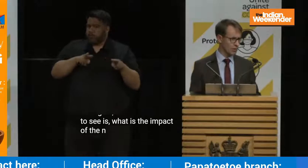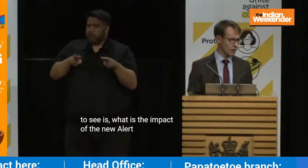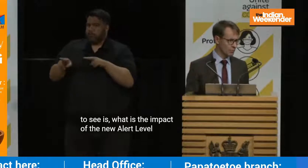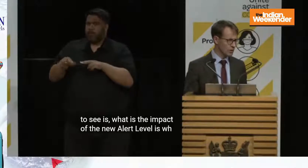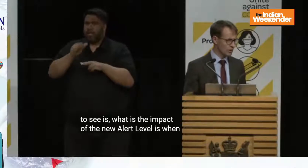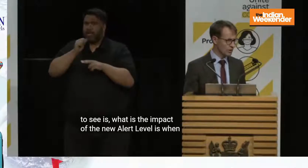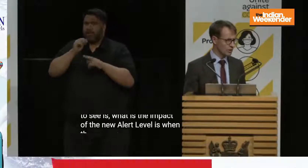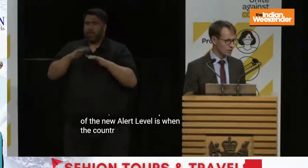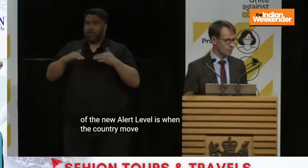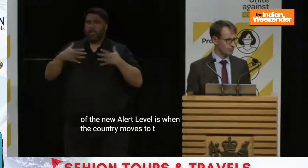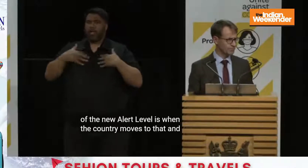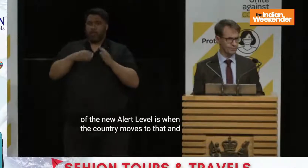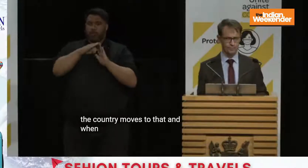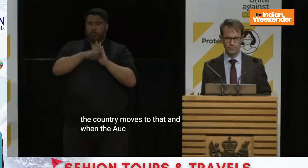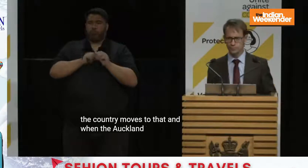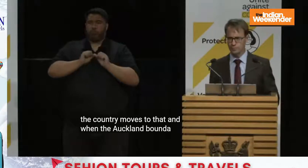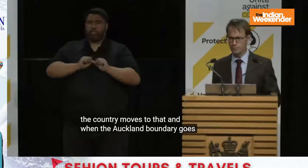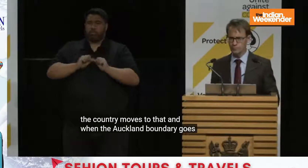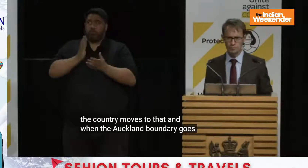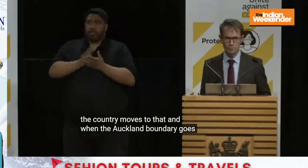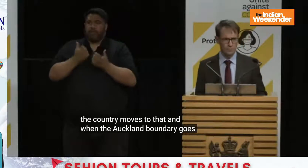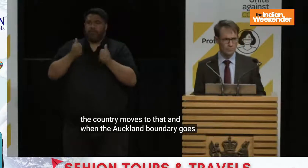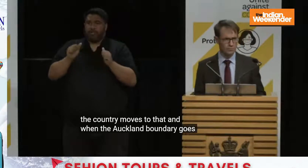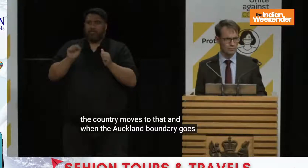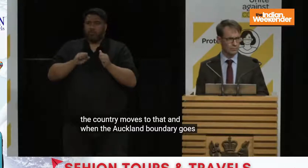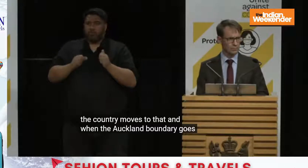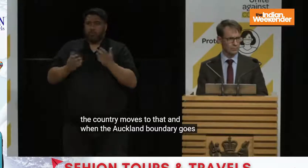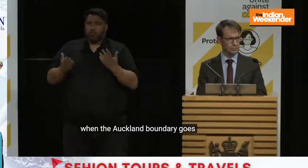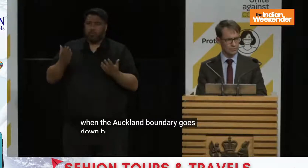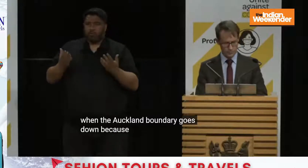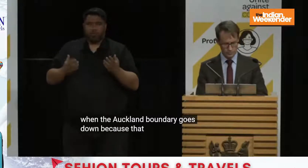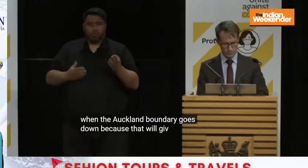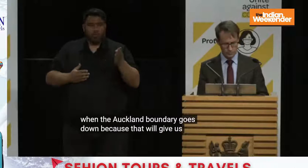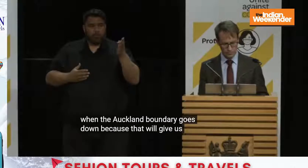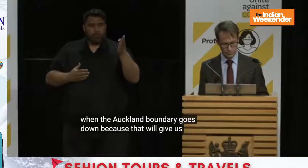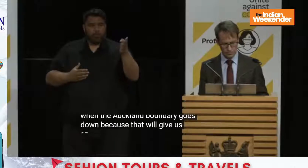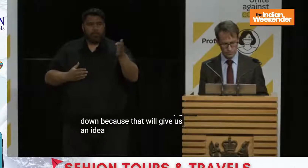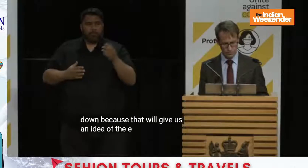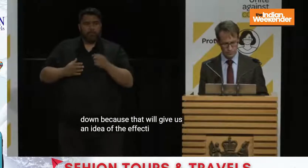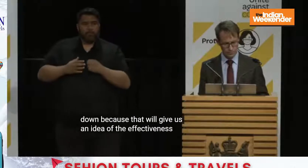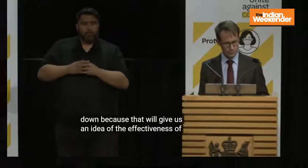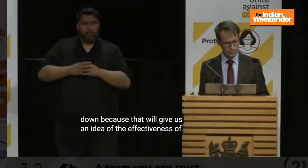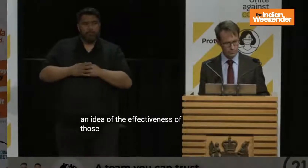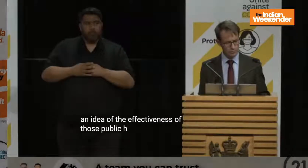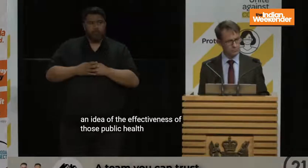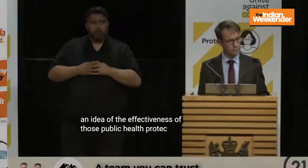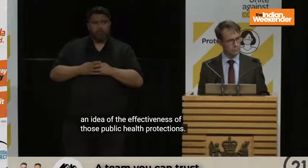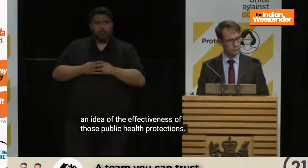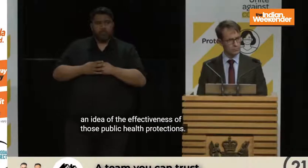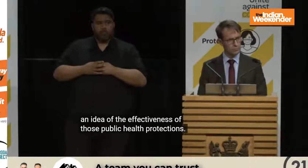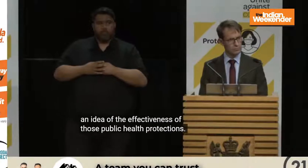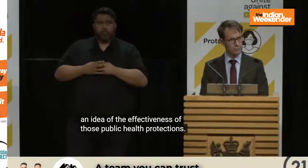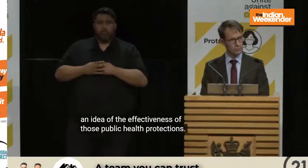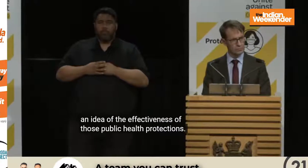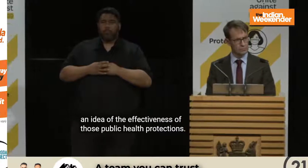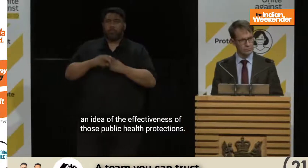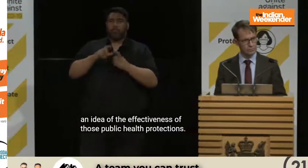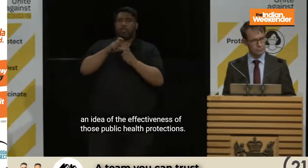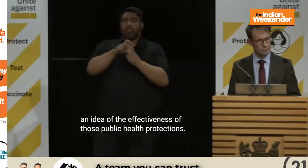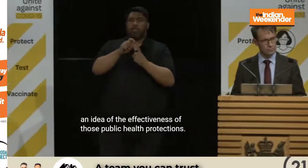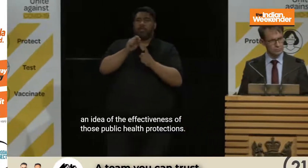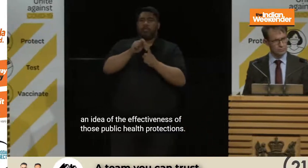those public health protections. okay, we'll come up the back and then to Brent. Dr. Taunui, at the request of the DPMC, has been